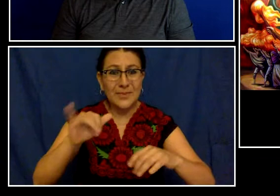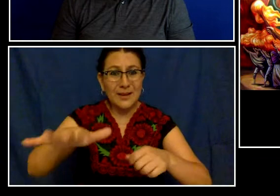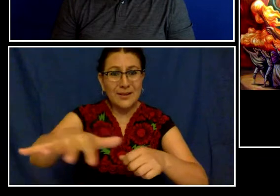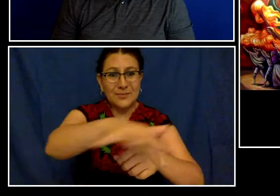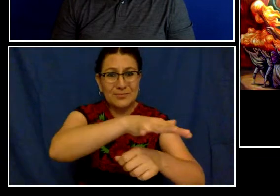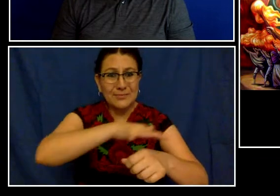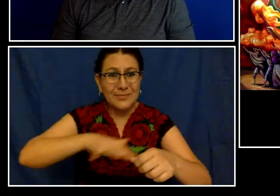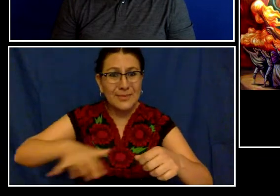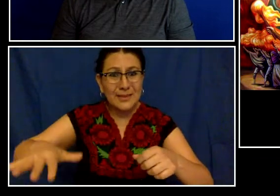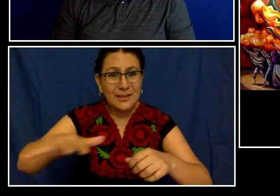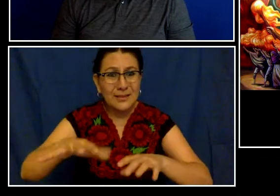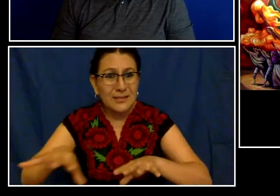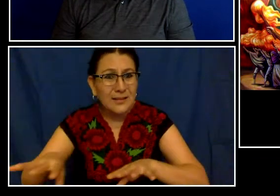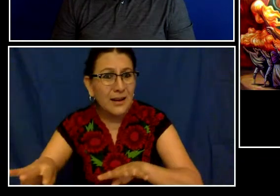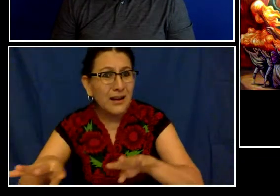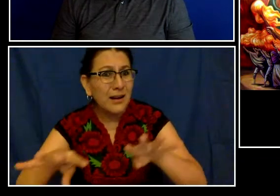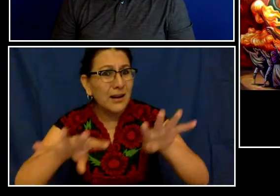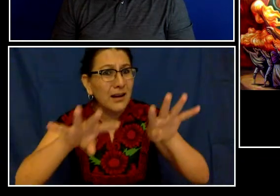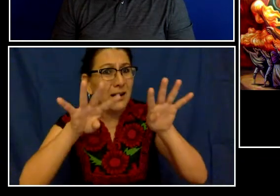everybody gathered